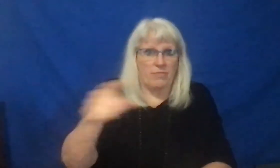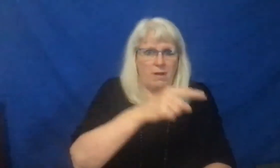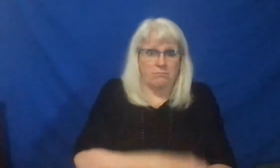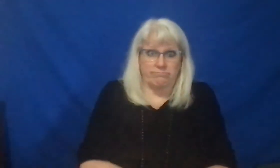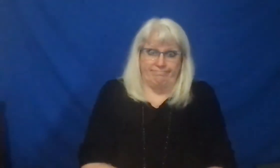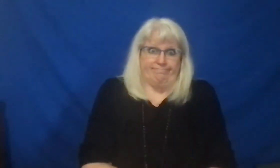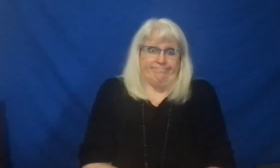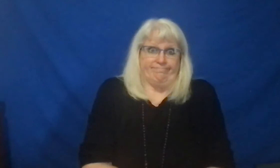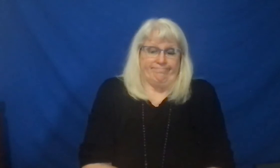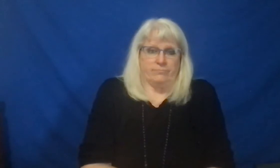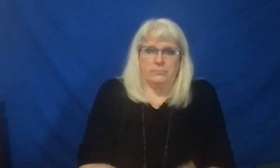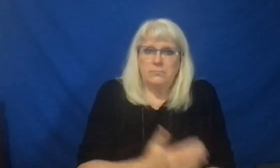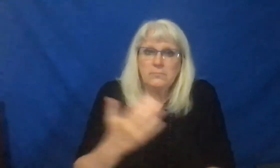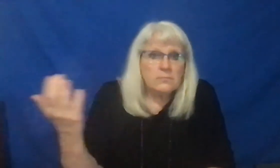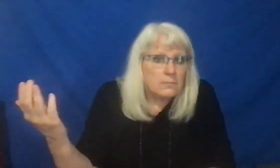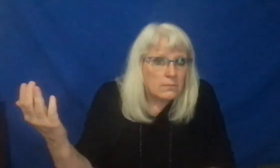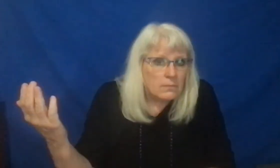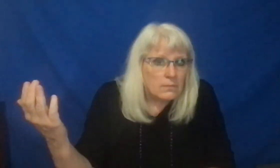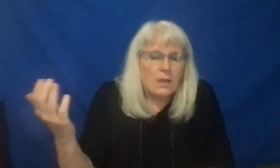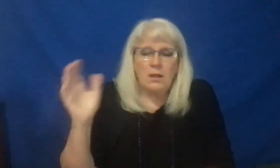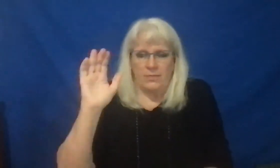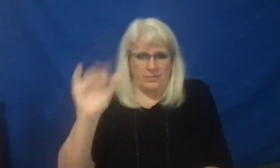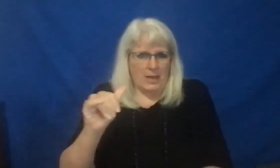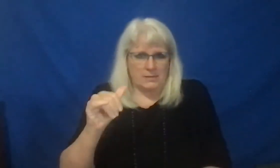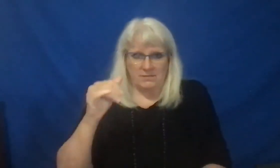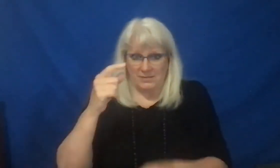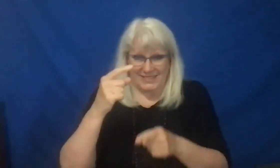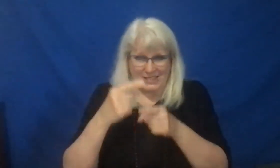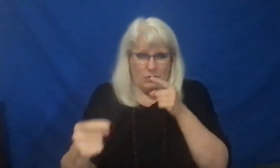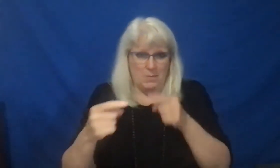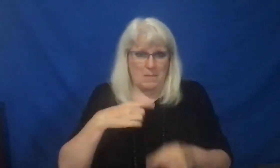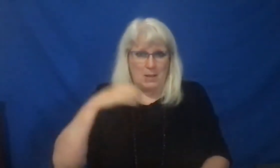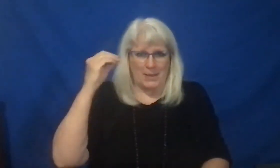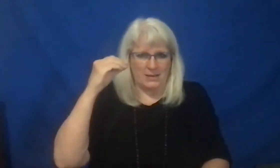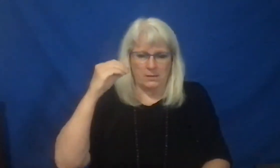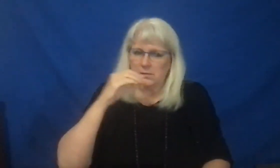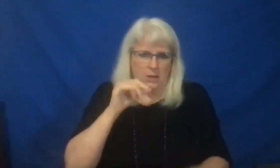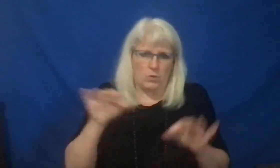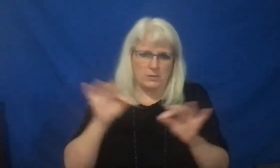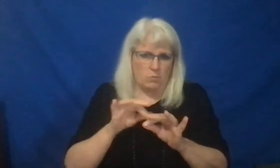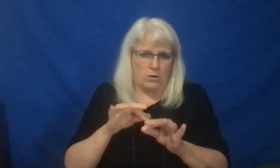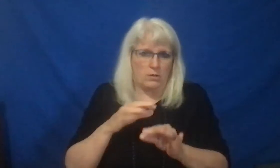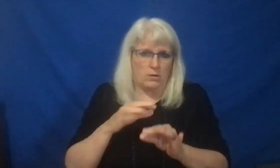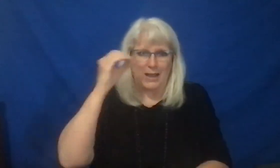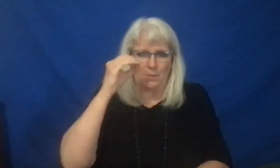right? What I had to look at was not my opinion on this, but is there